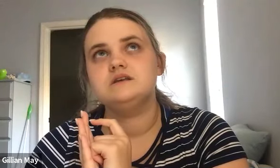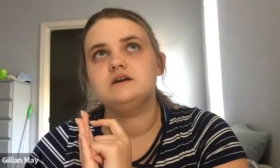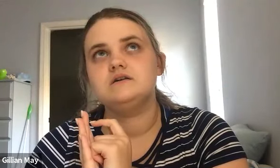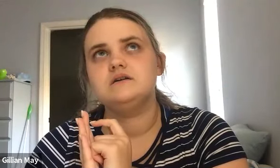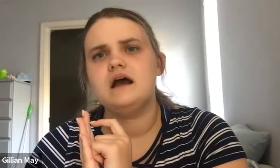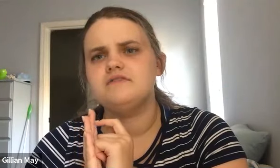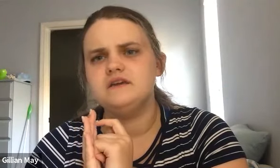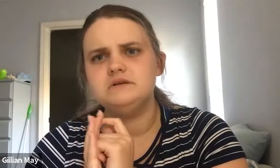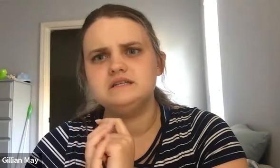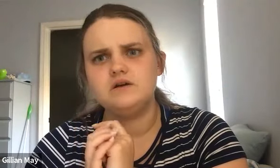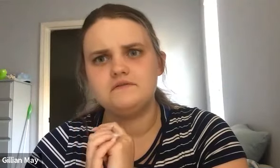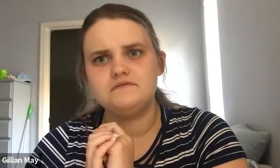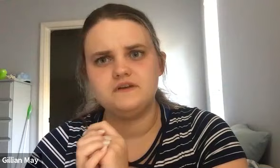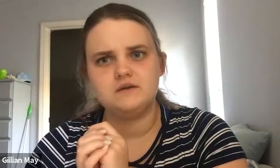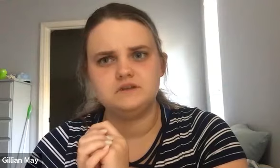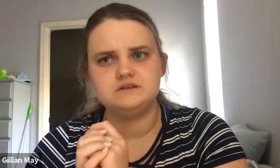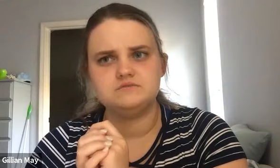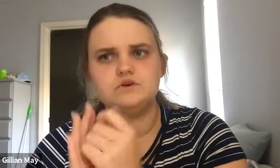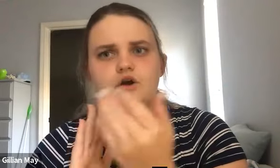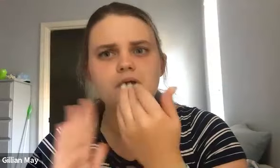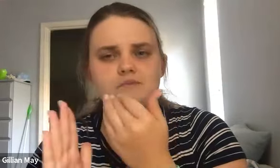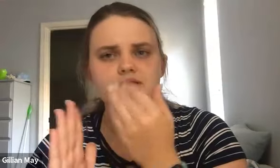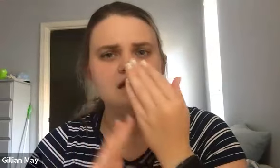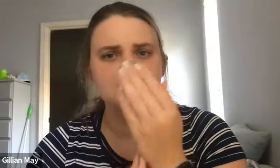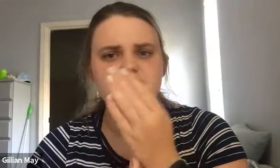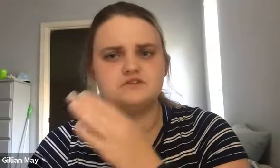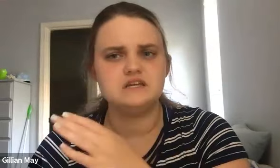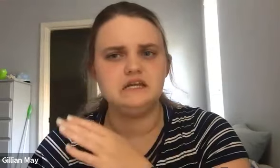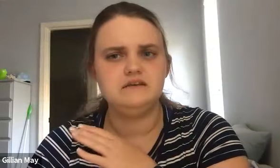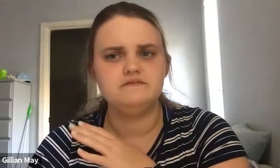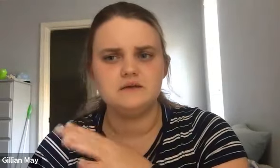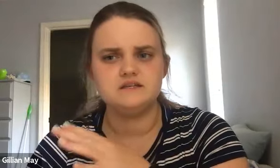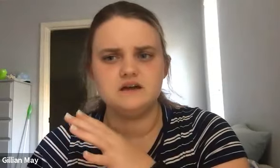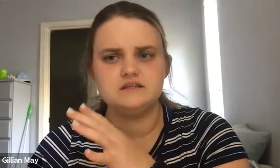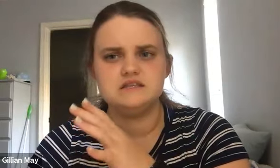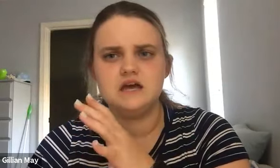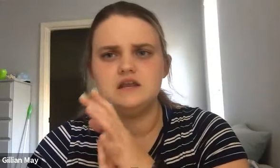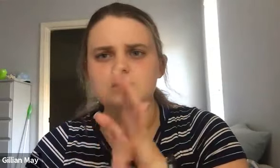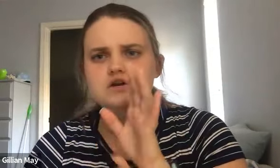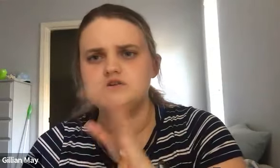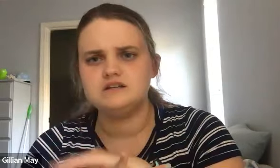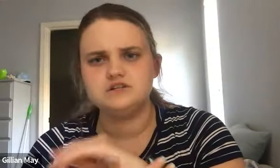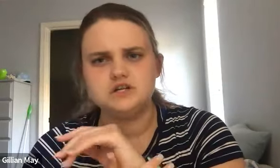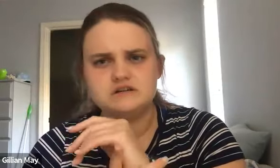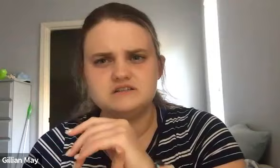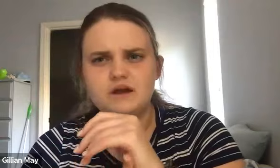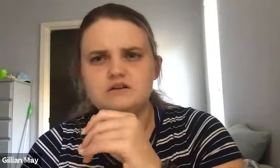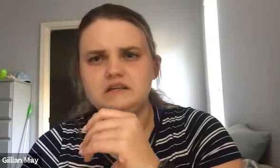there? I think we did all the families. We'll go back, but let me ask if there's any family signs that you guys are curious about or need